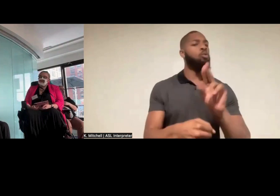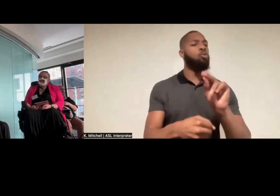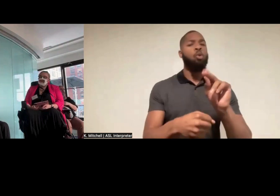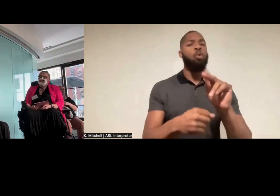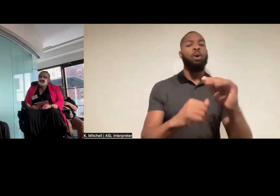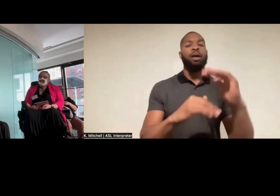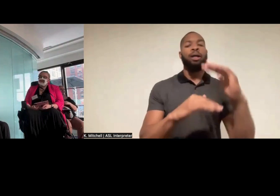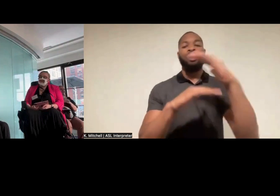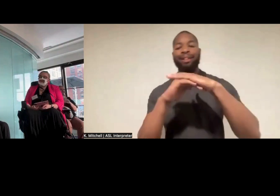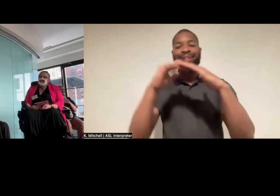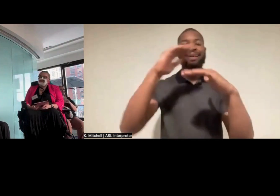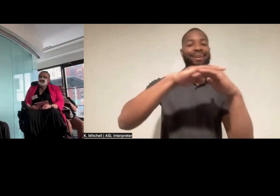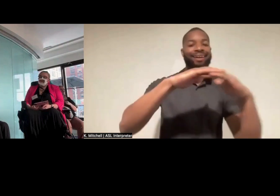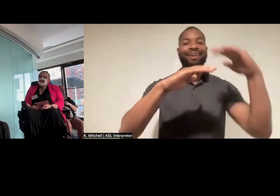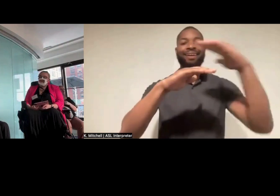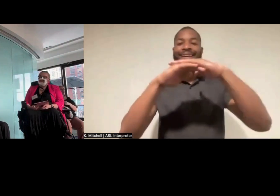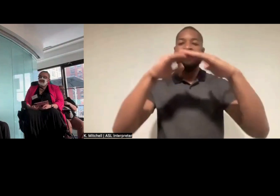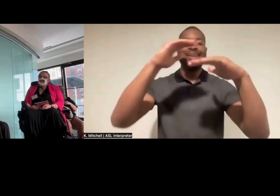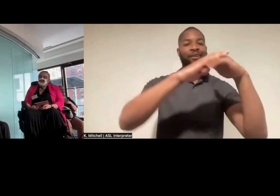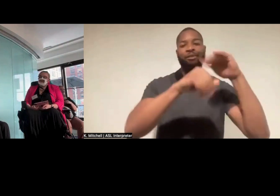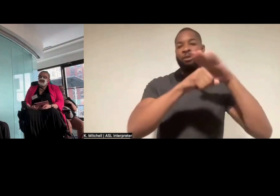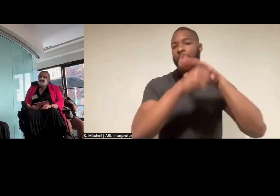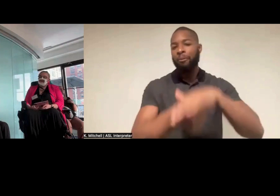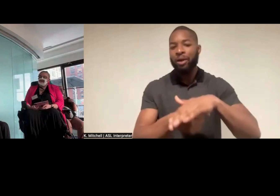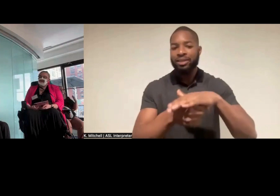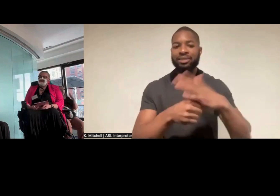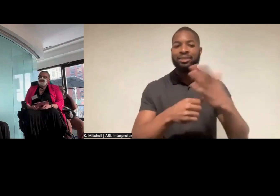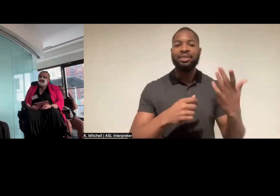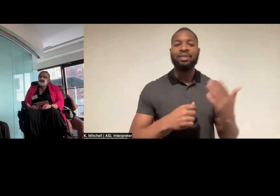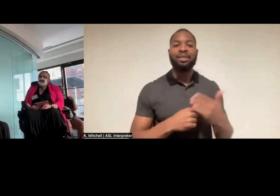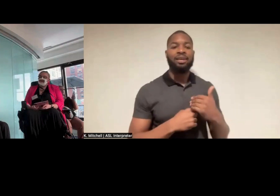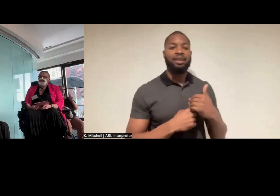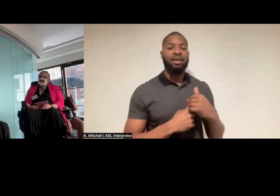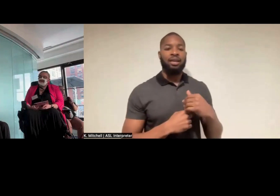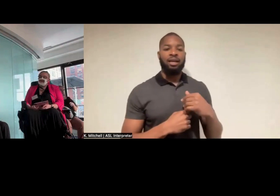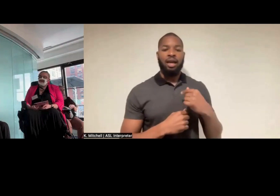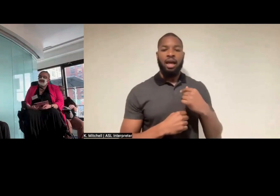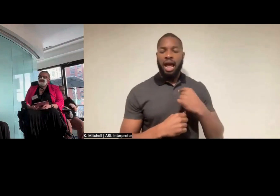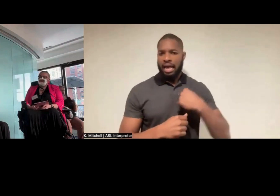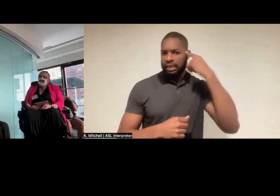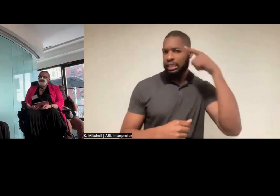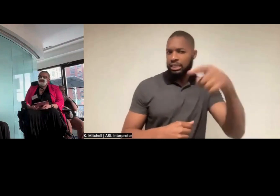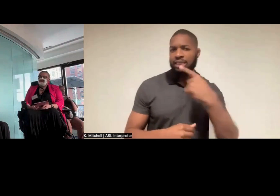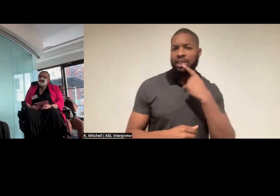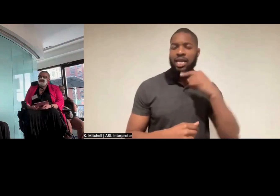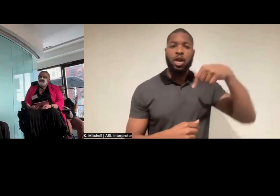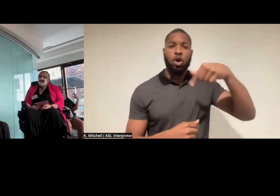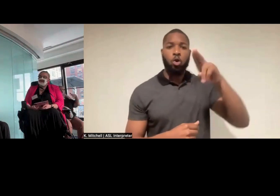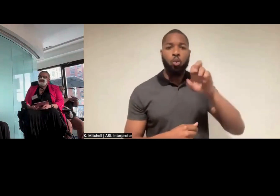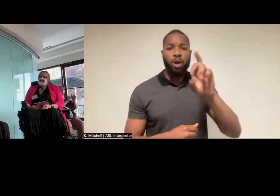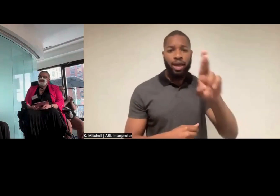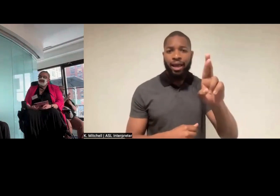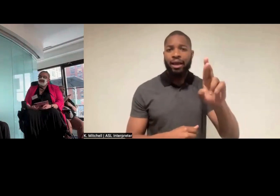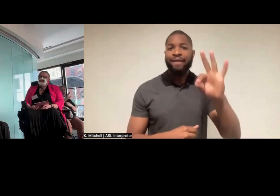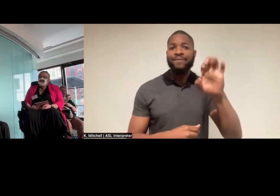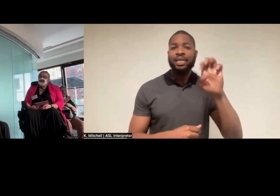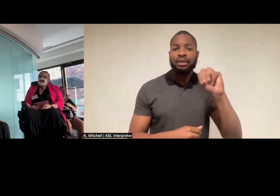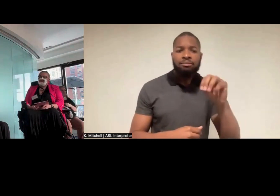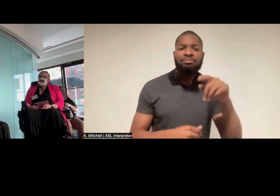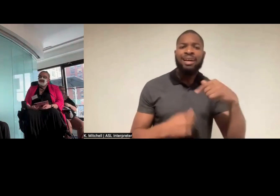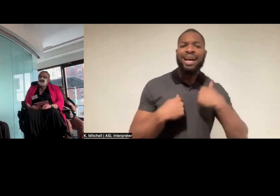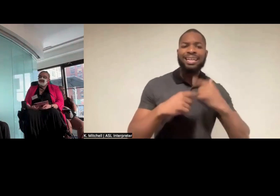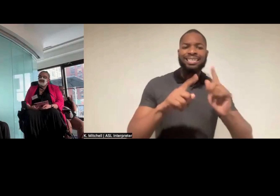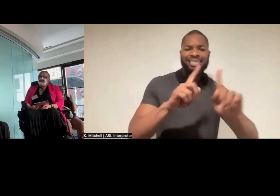femmes of color in the disability community intersects with race, gender, sexuality, and class.